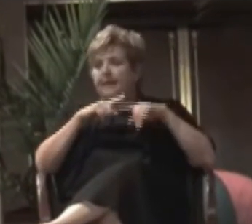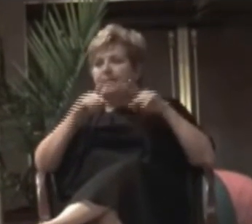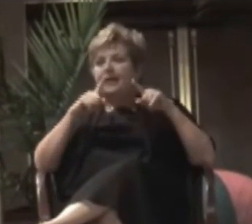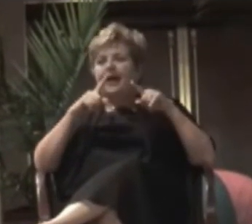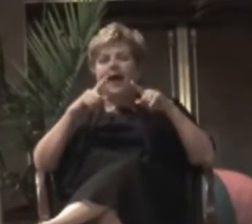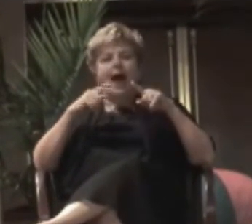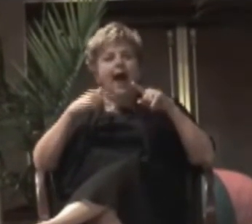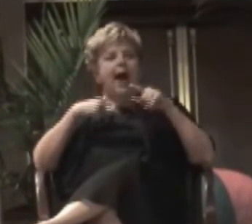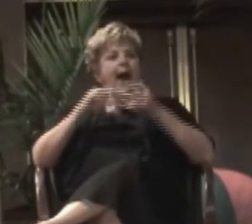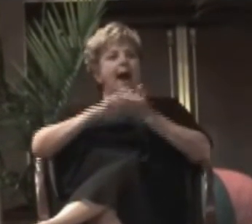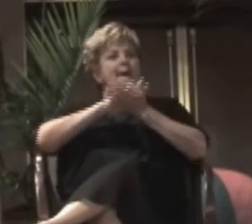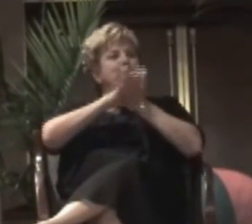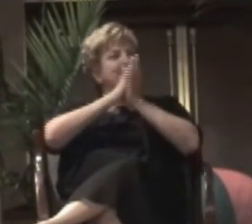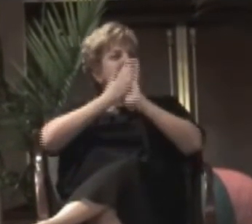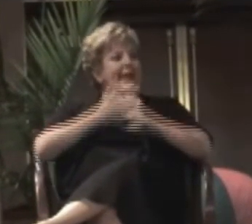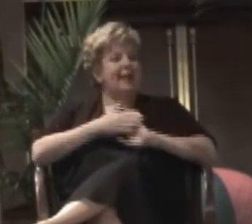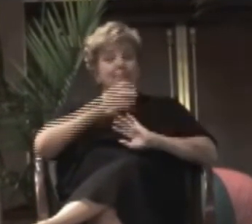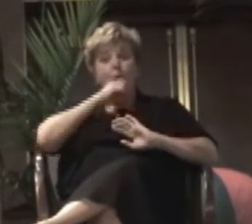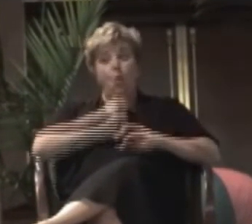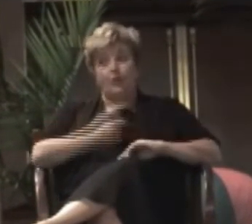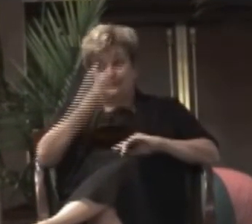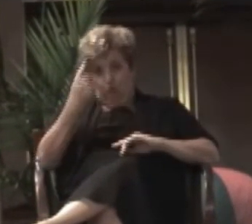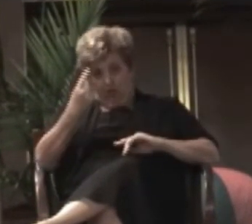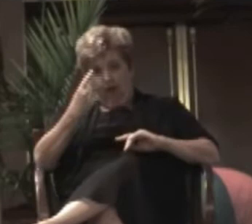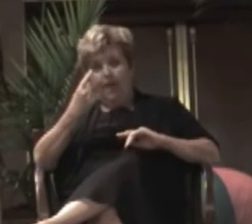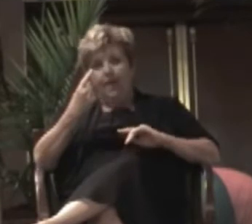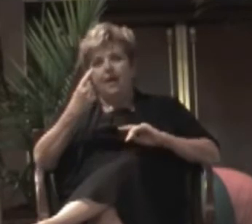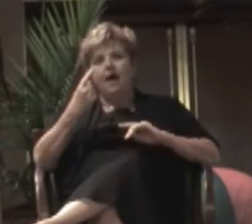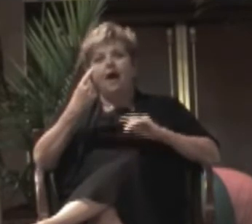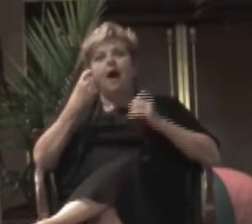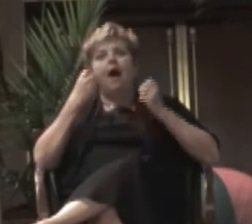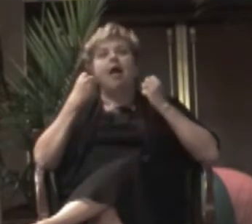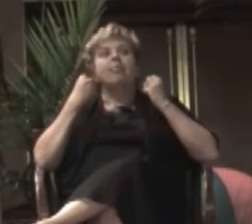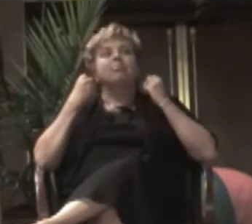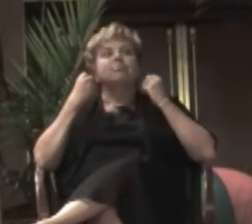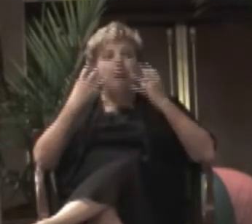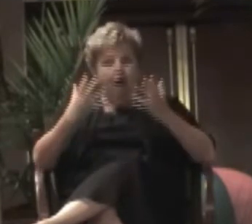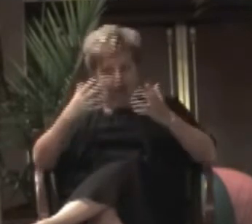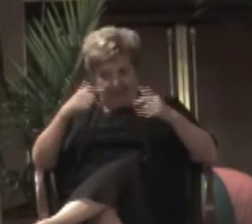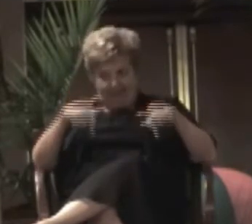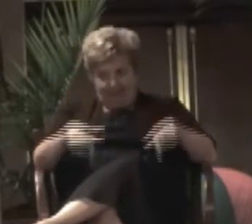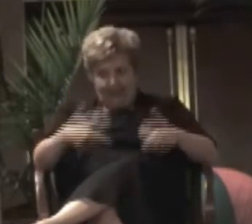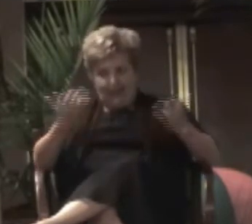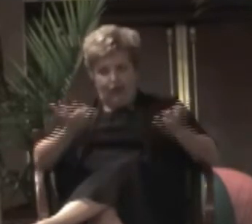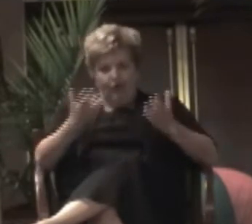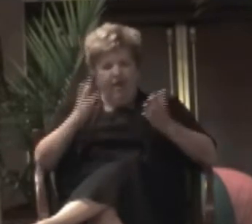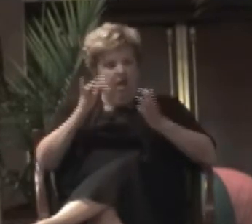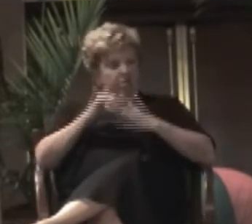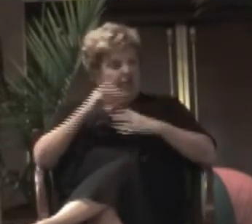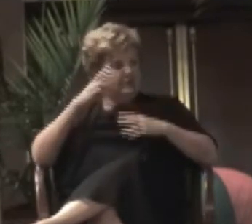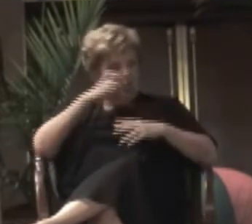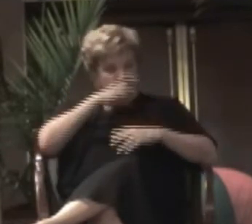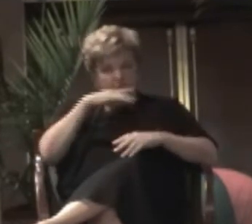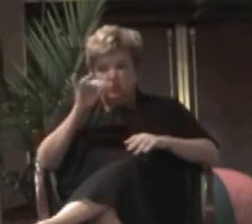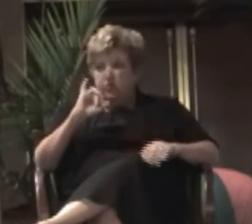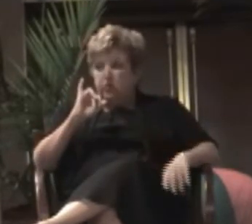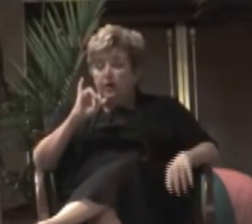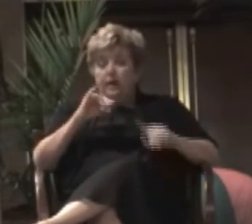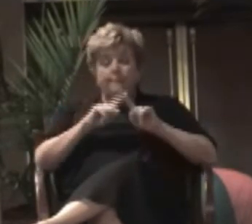oldest rat in the barn an awful lot. And that's a weird feeling too. But in Florida, I don't have to worry about